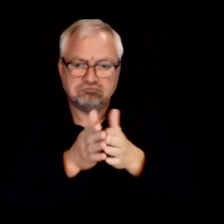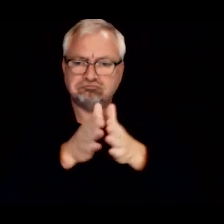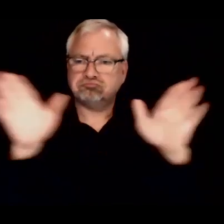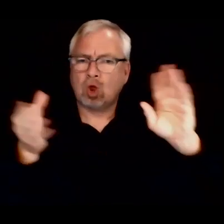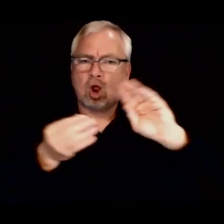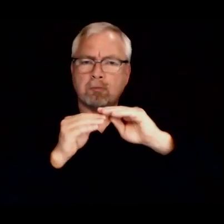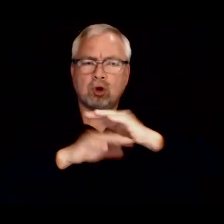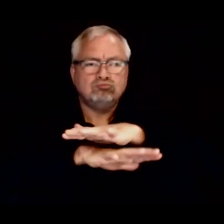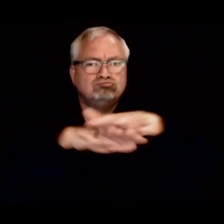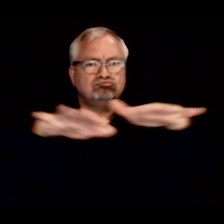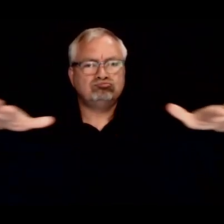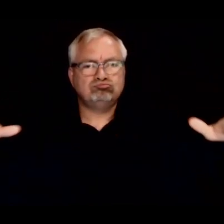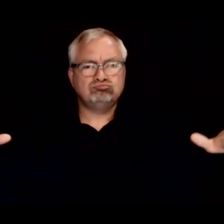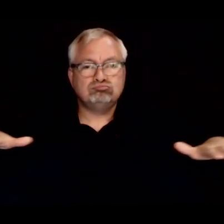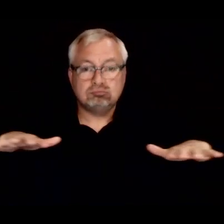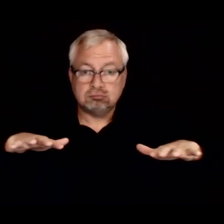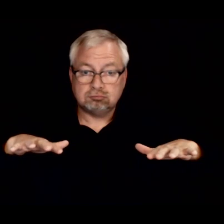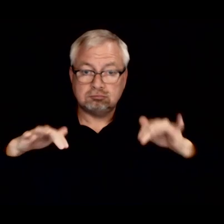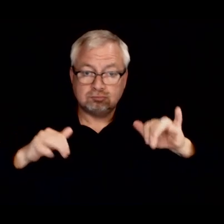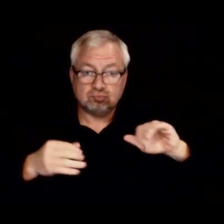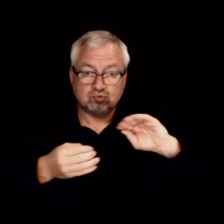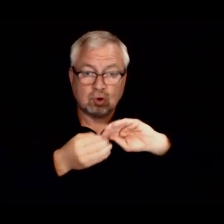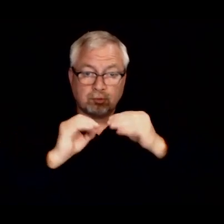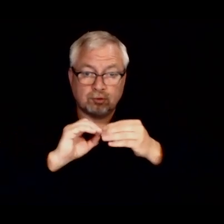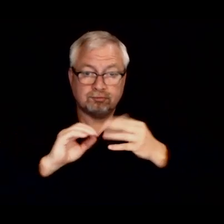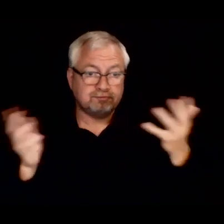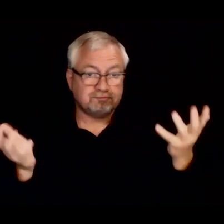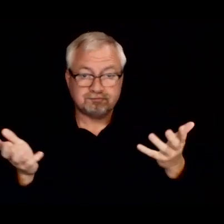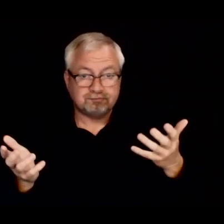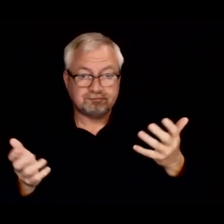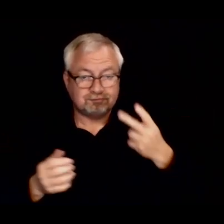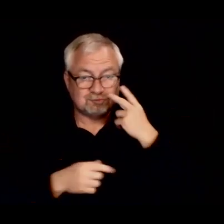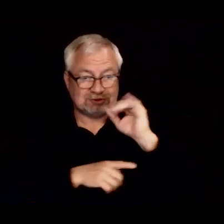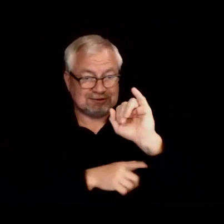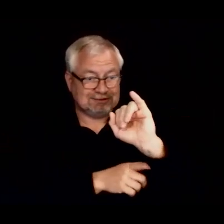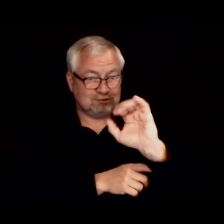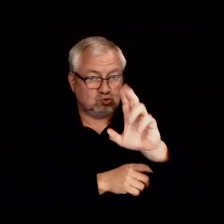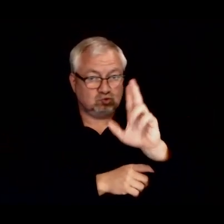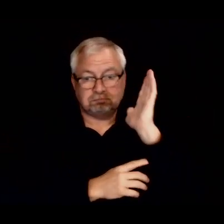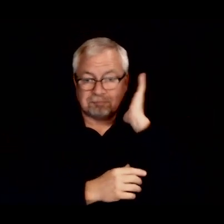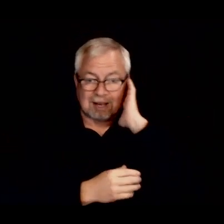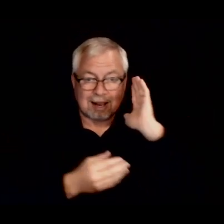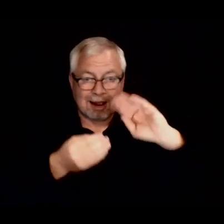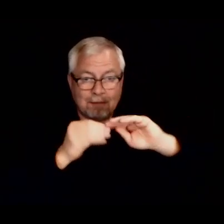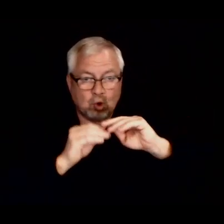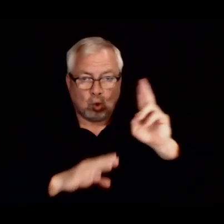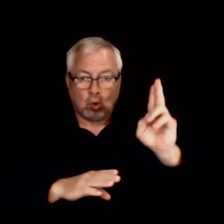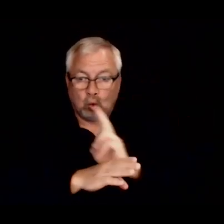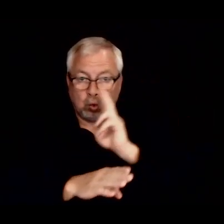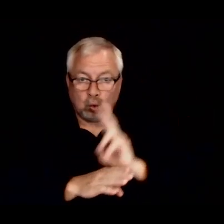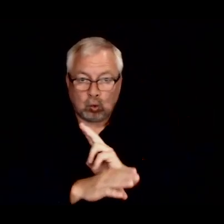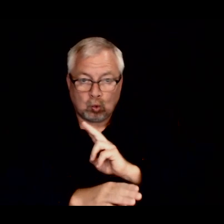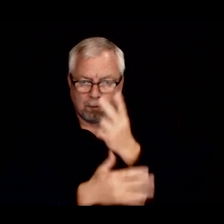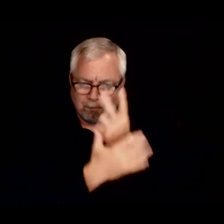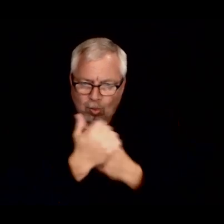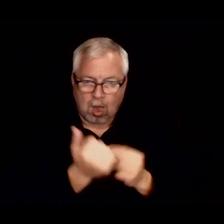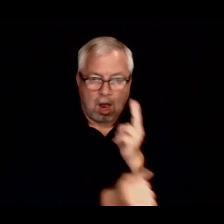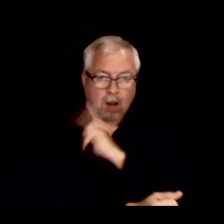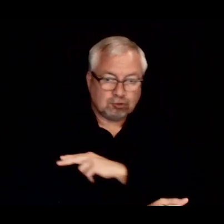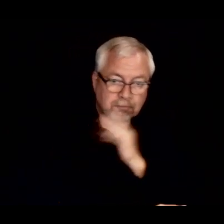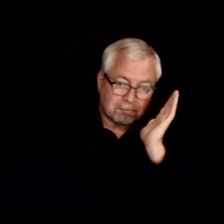med-surg bed use and ICU bed use. And as Commissioner Malcolm said, they have both been fairly steady over the